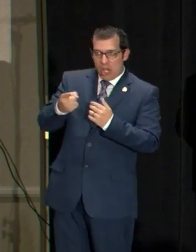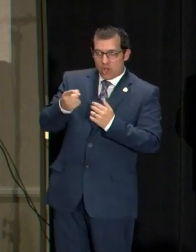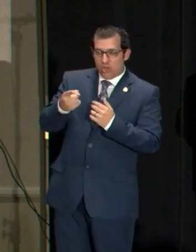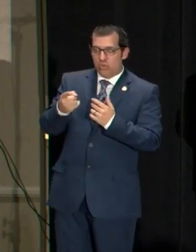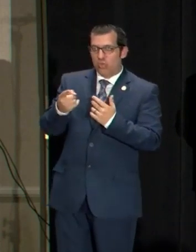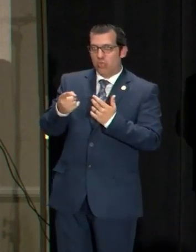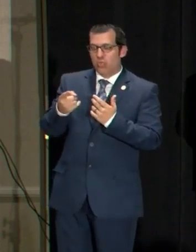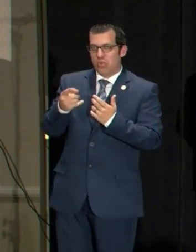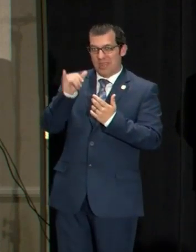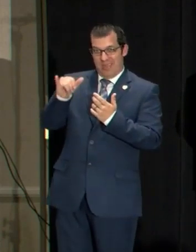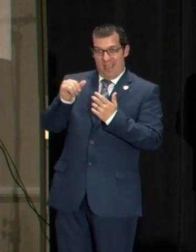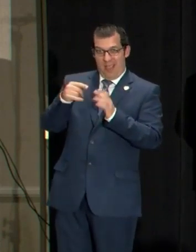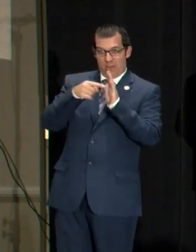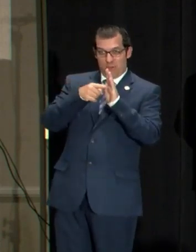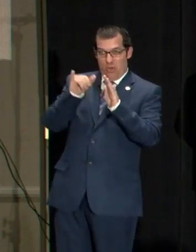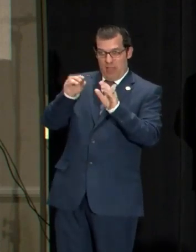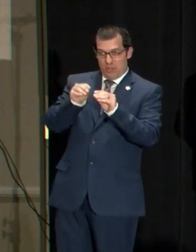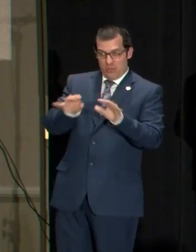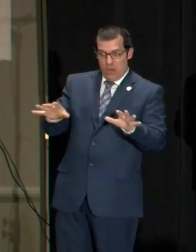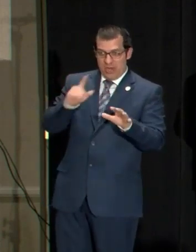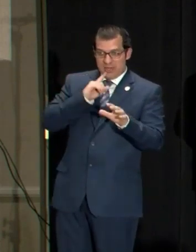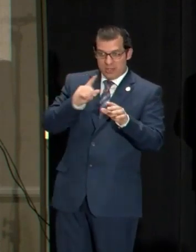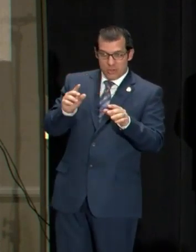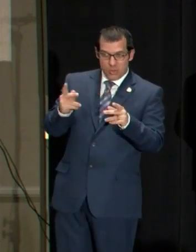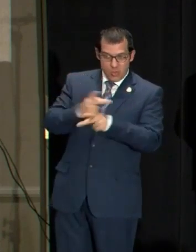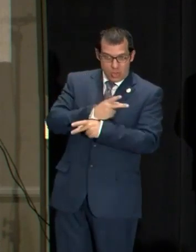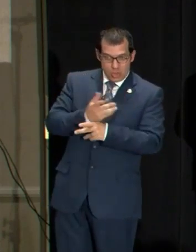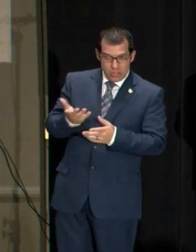you that the spread is getting worse?